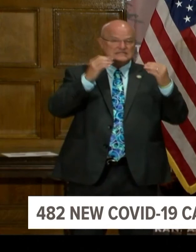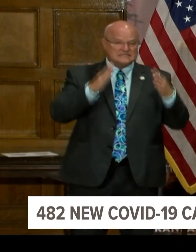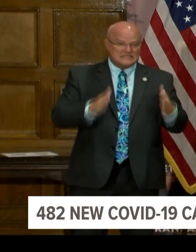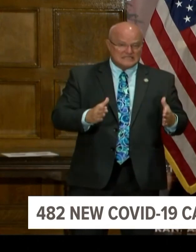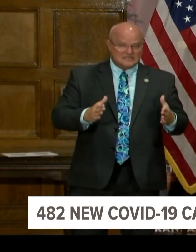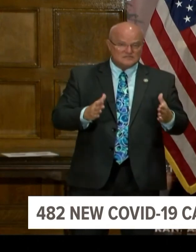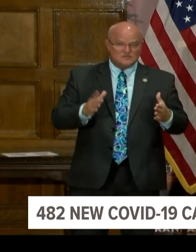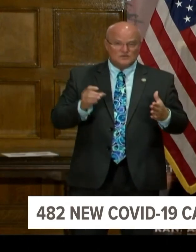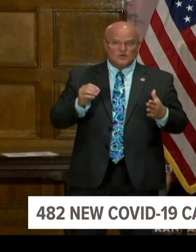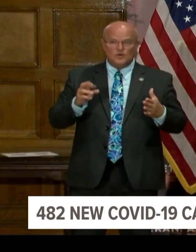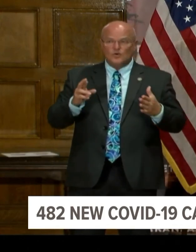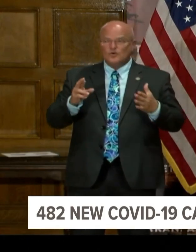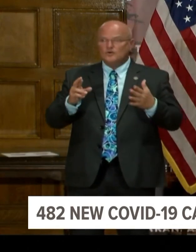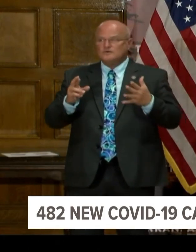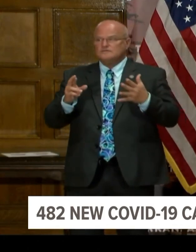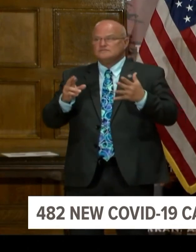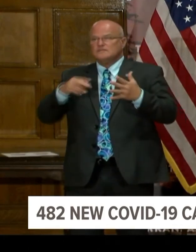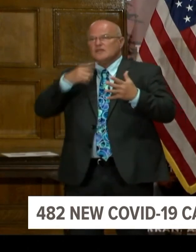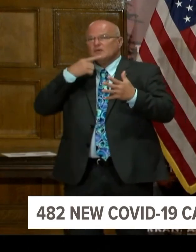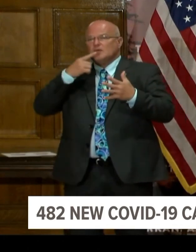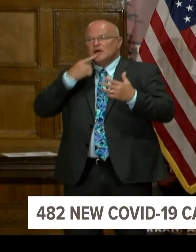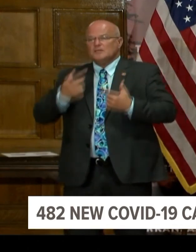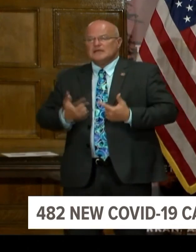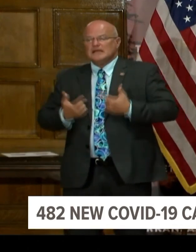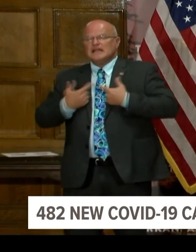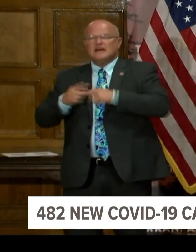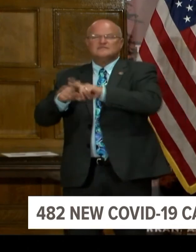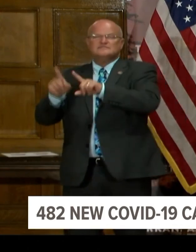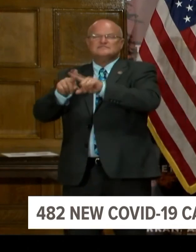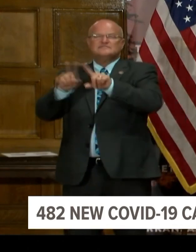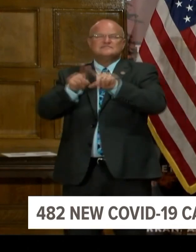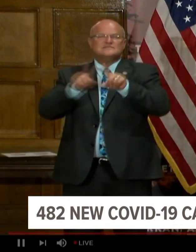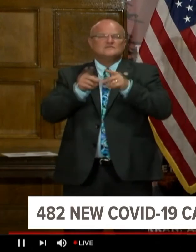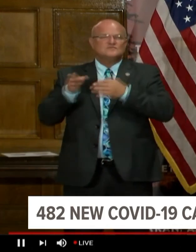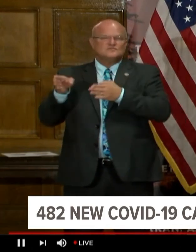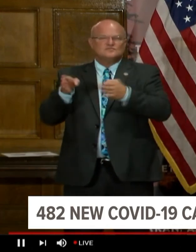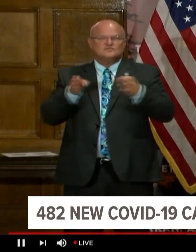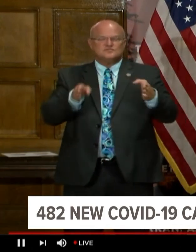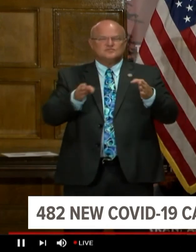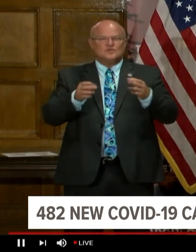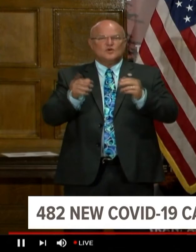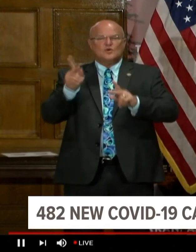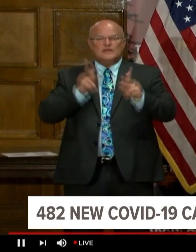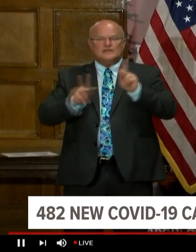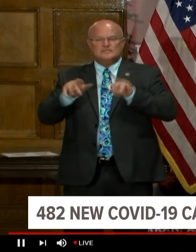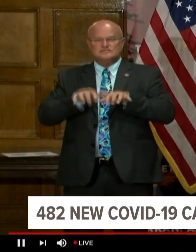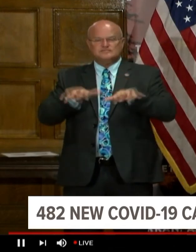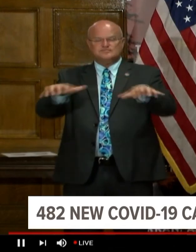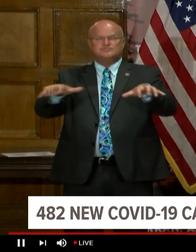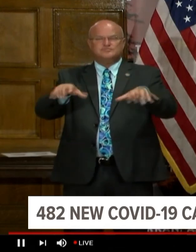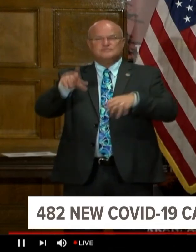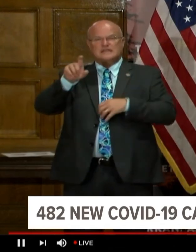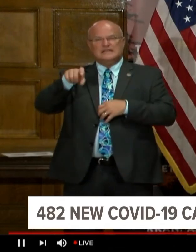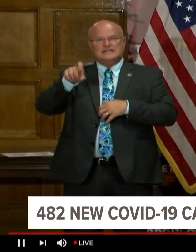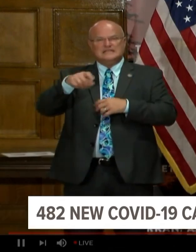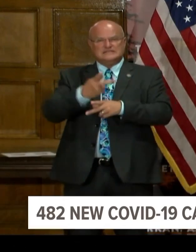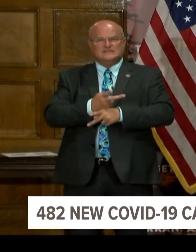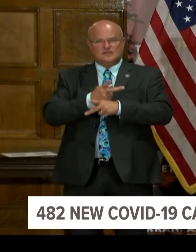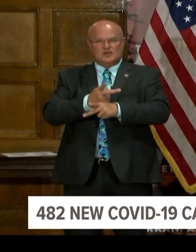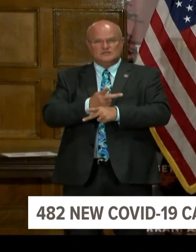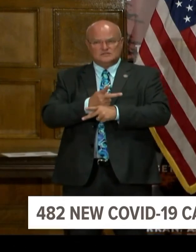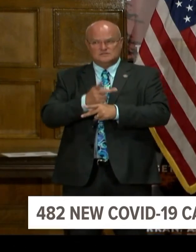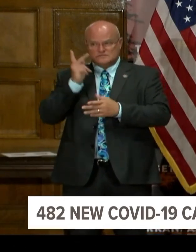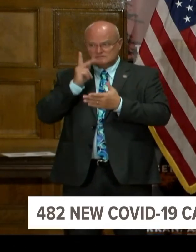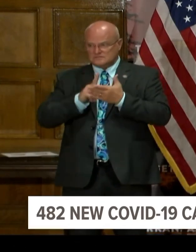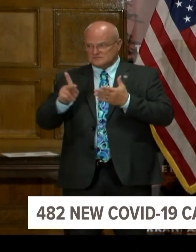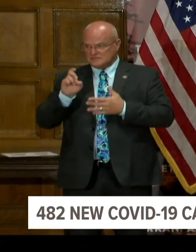whether you are in the public life in different ways. So you just have to take those necessary precautions.